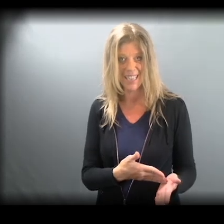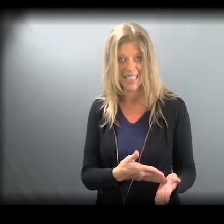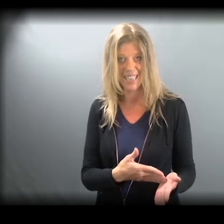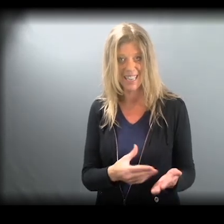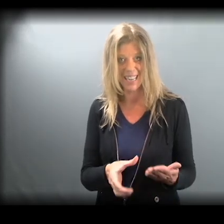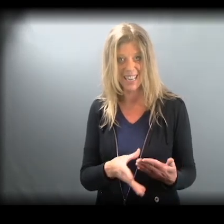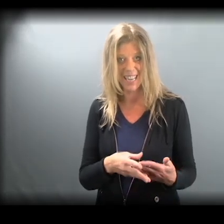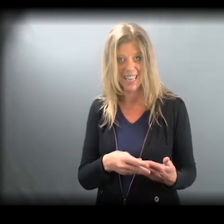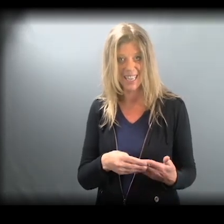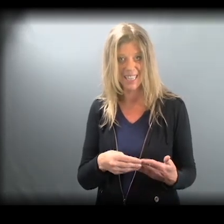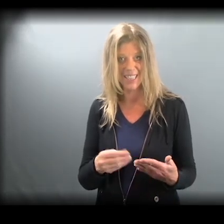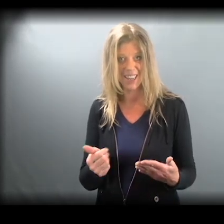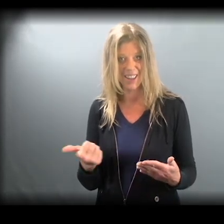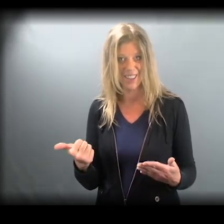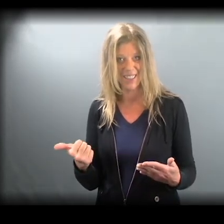million.